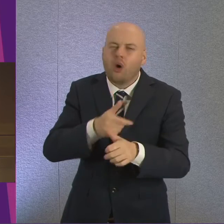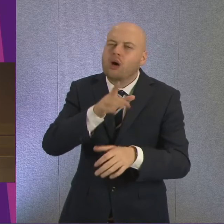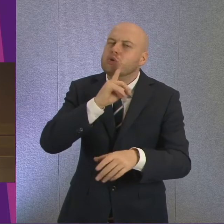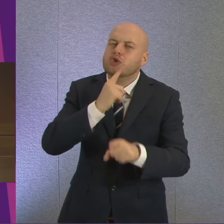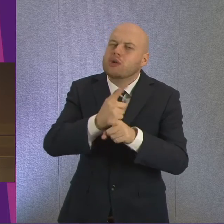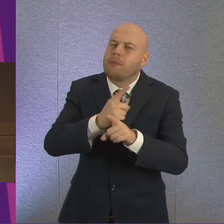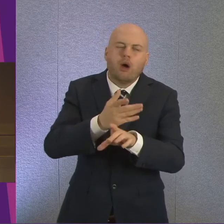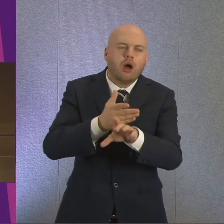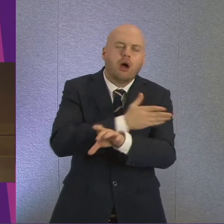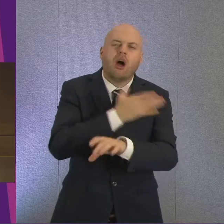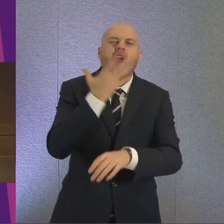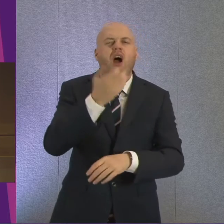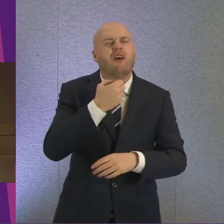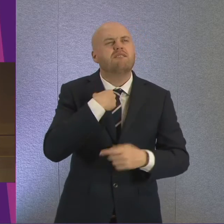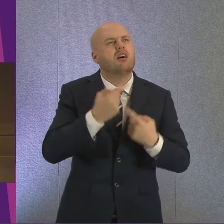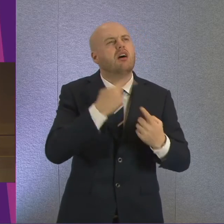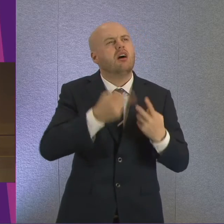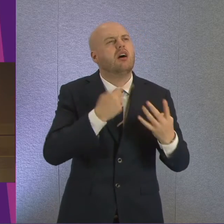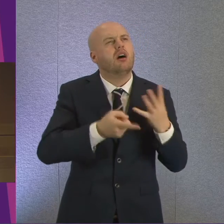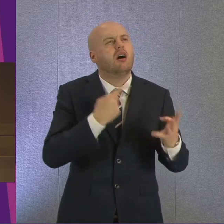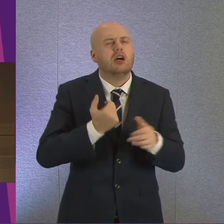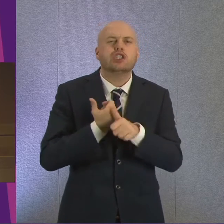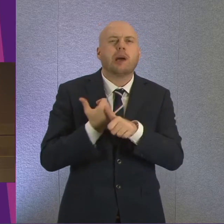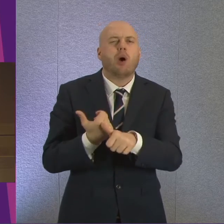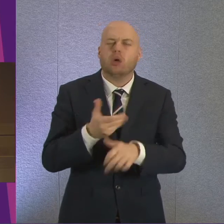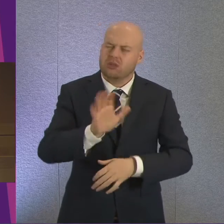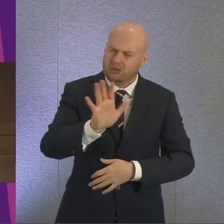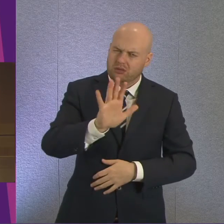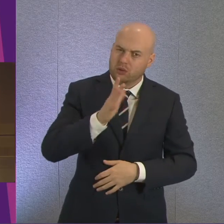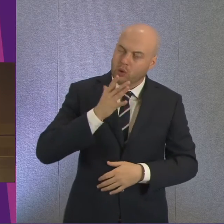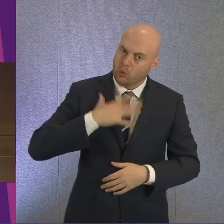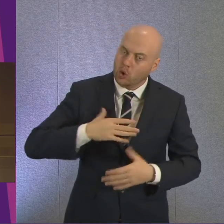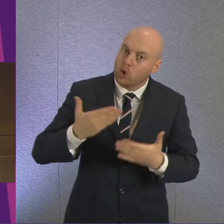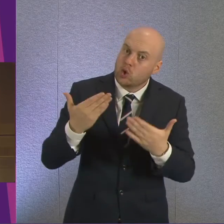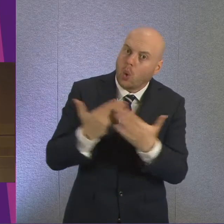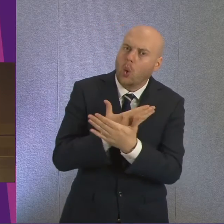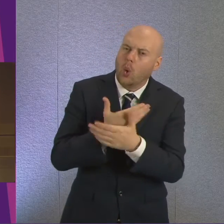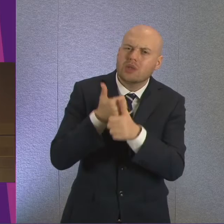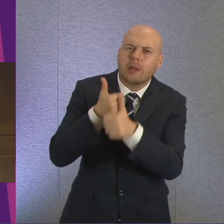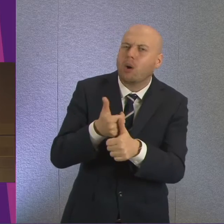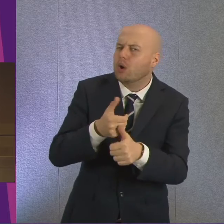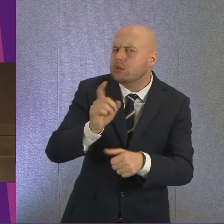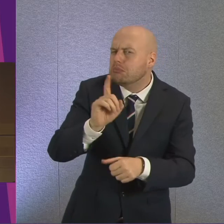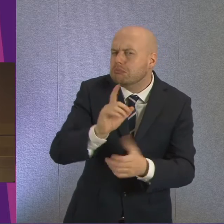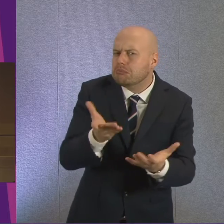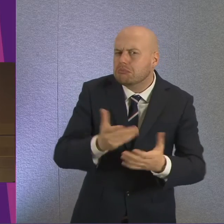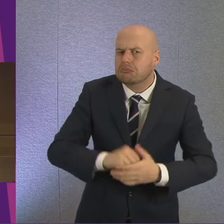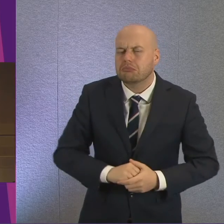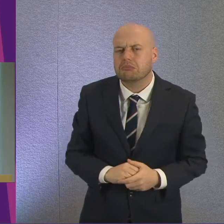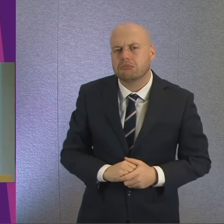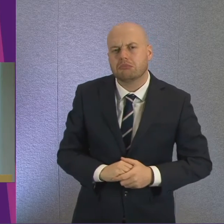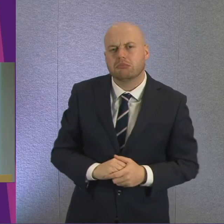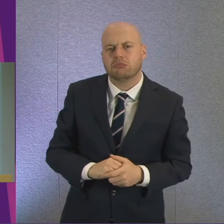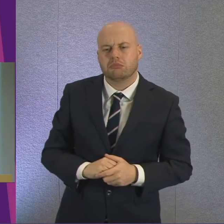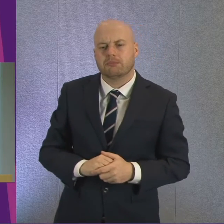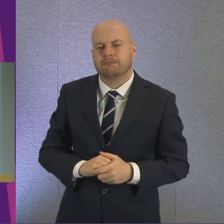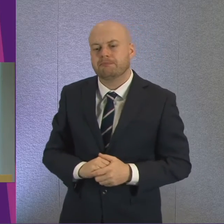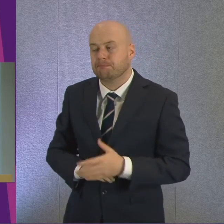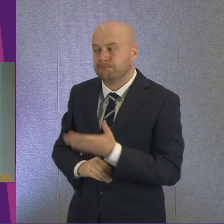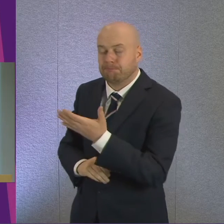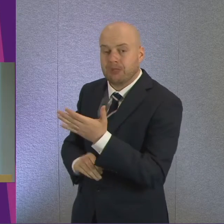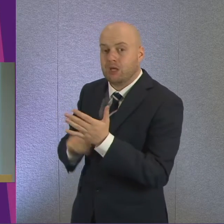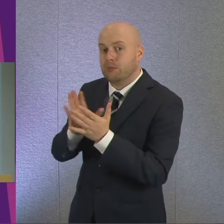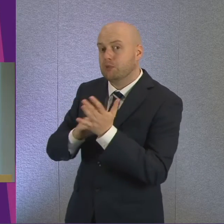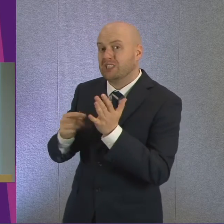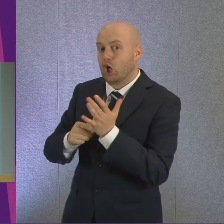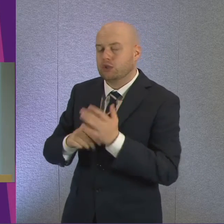to try and ensure that we close the attainment gap, particularly for those pupils? Marie Todd.